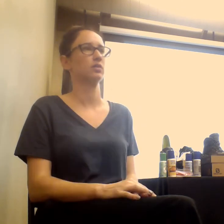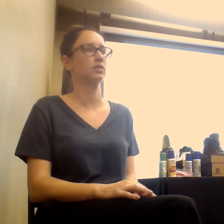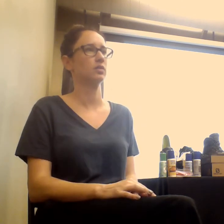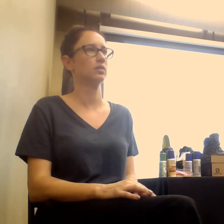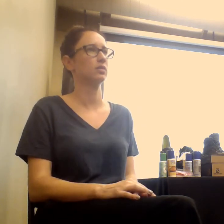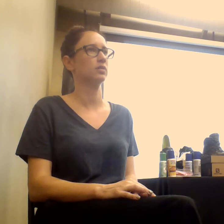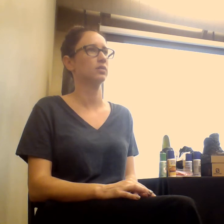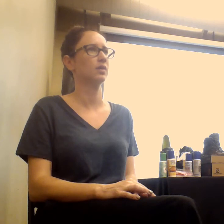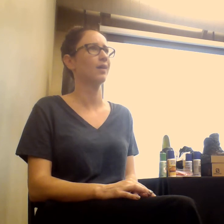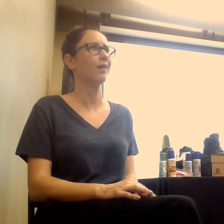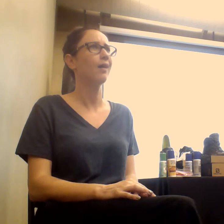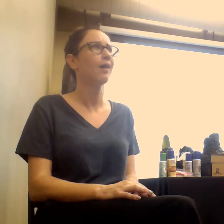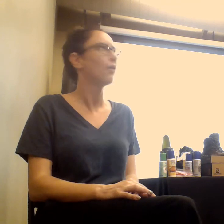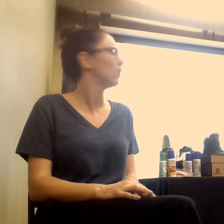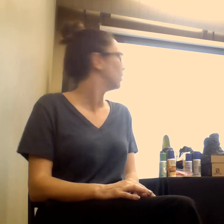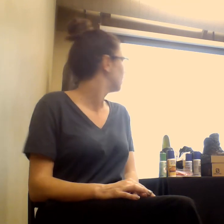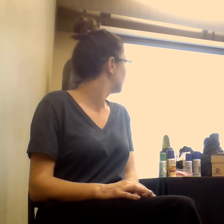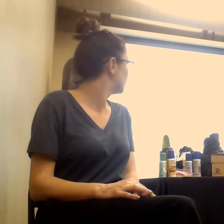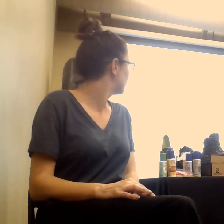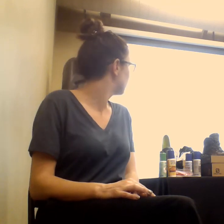I don't think I've ever taken them out of here.